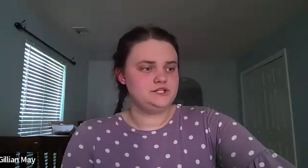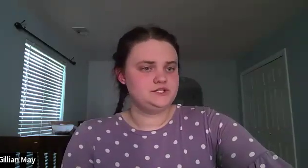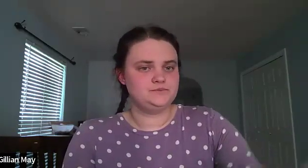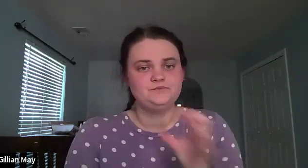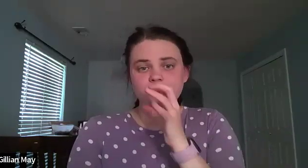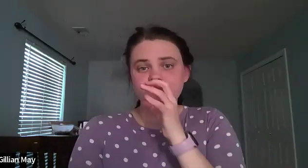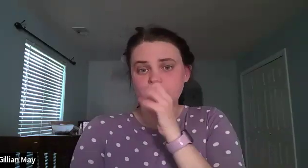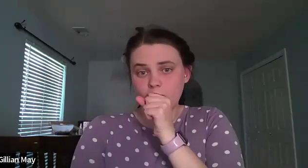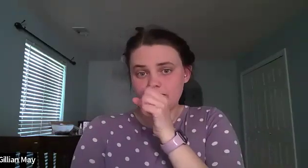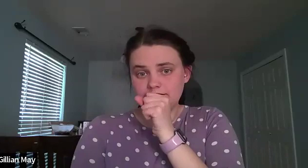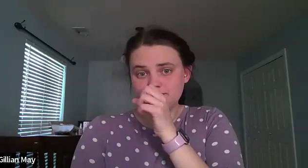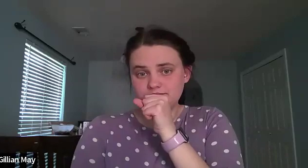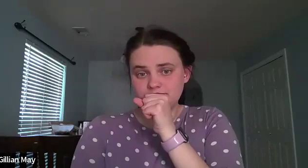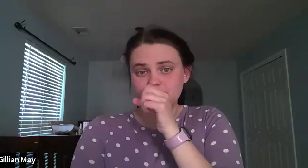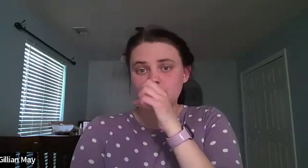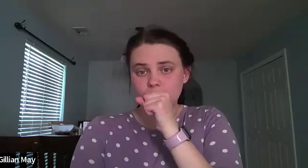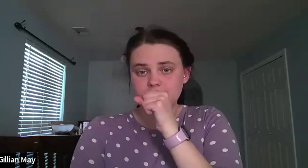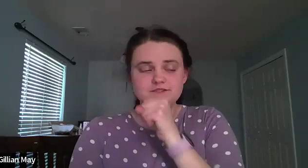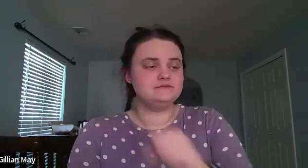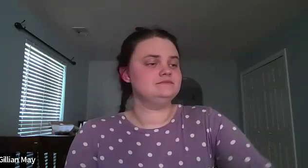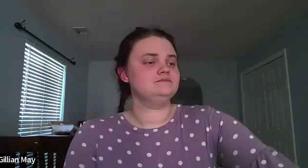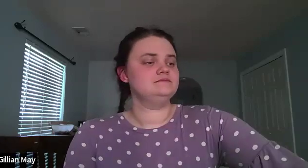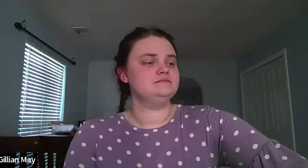Orange. Orange. Orange.